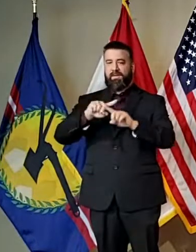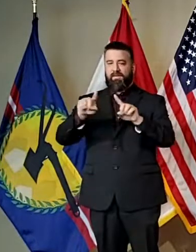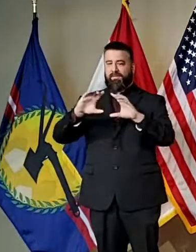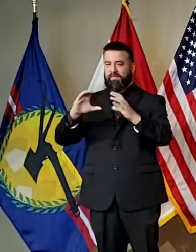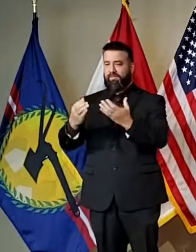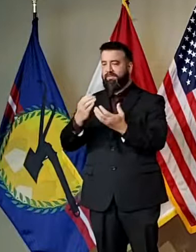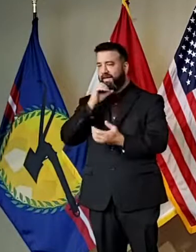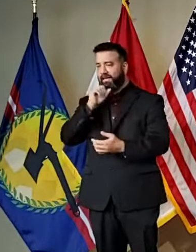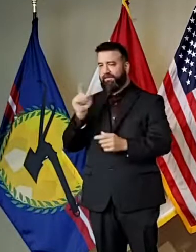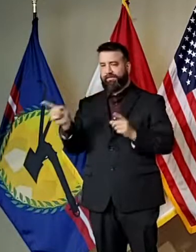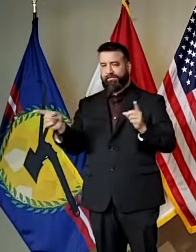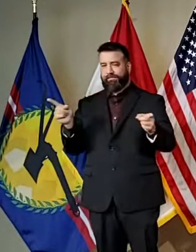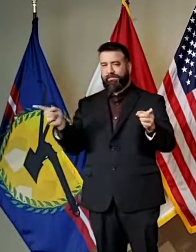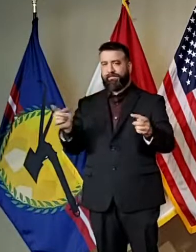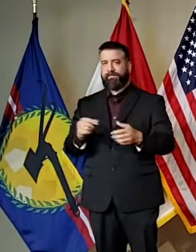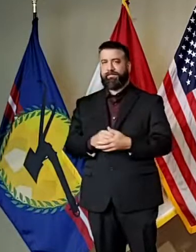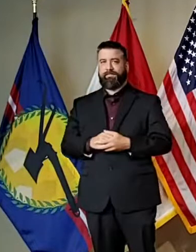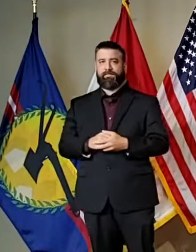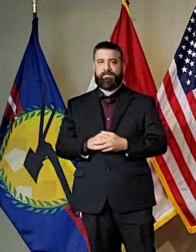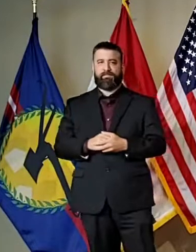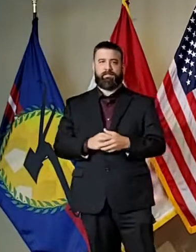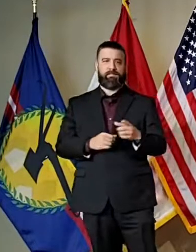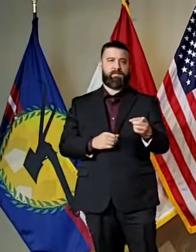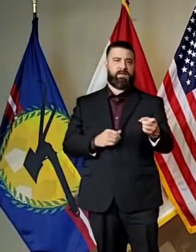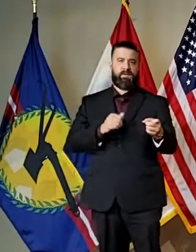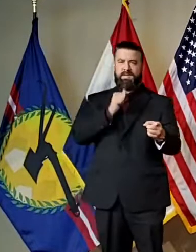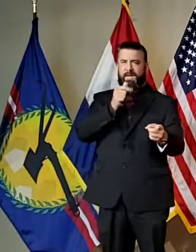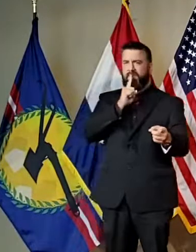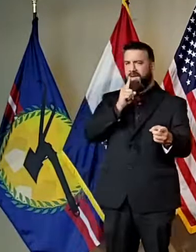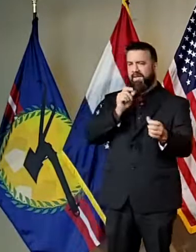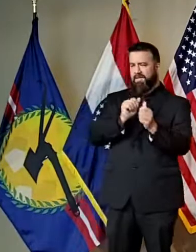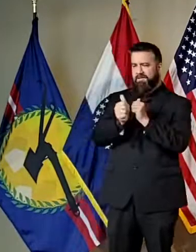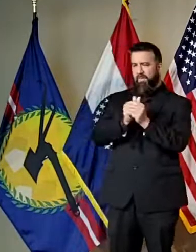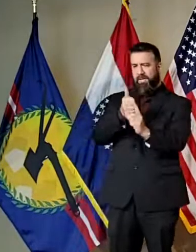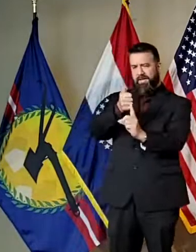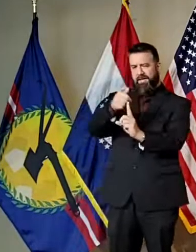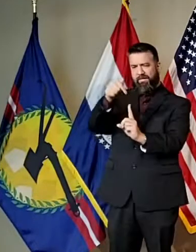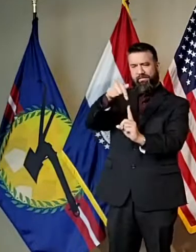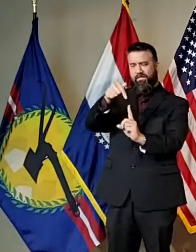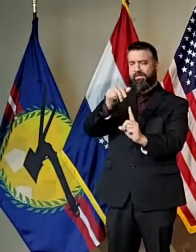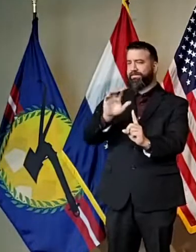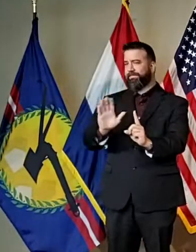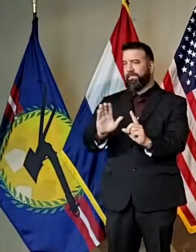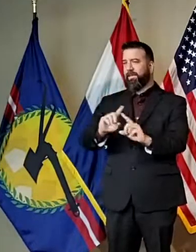groups. So it's not so much the sport itself, but that age group and the